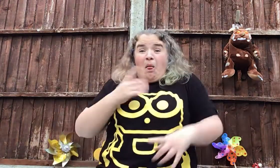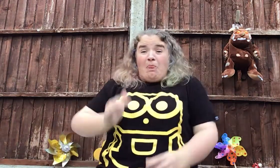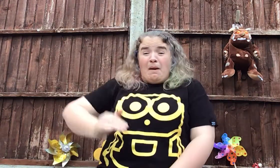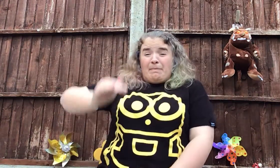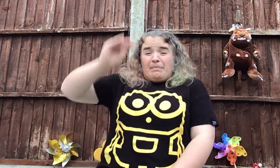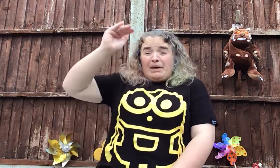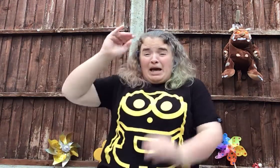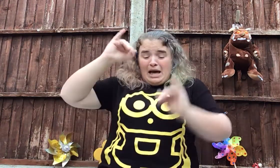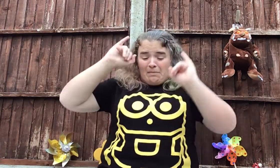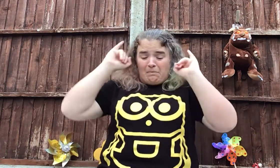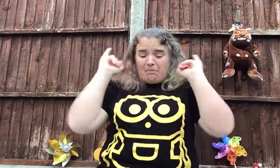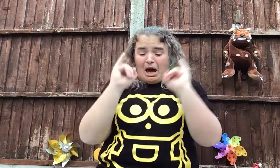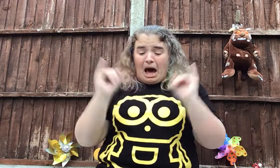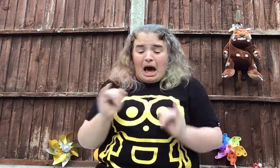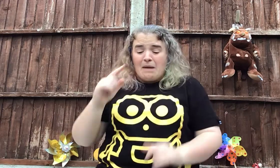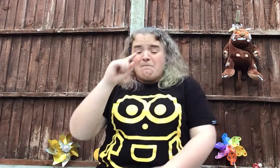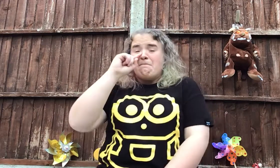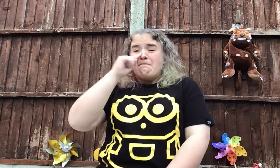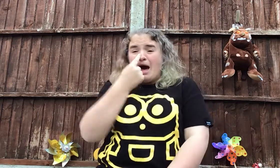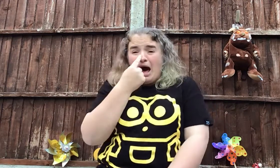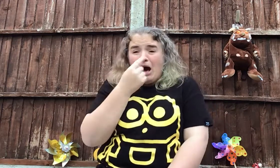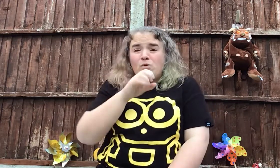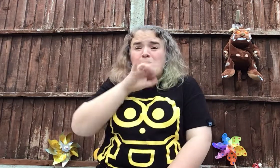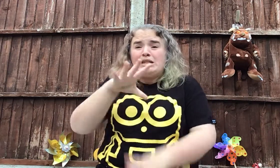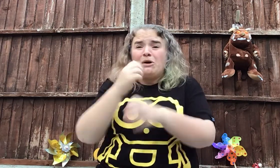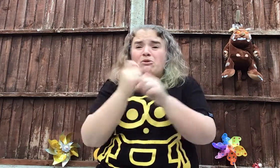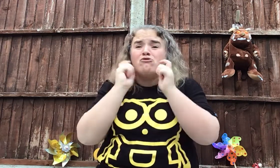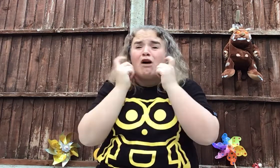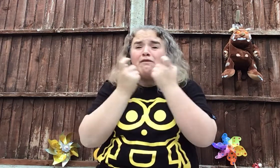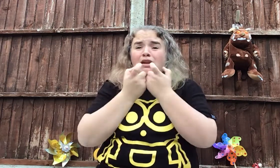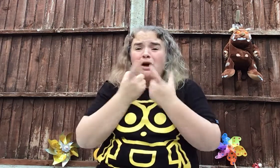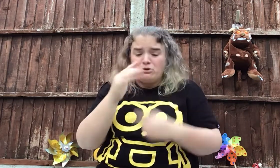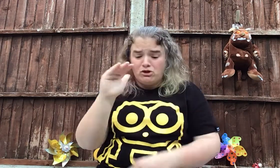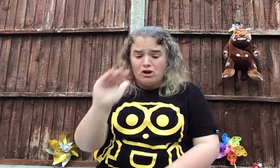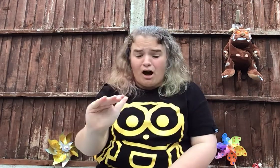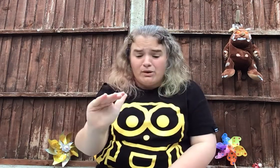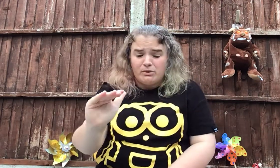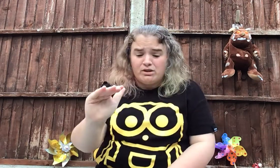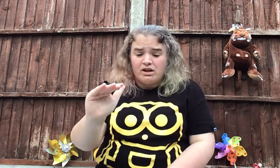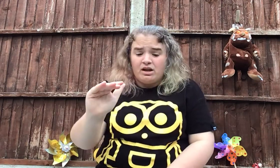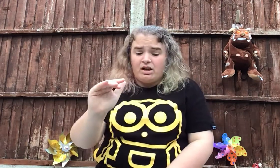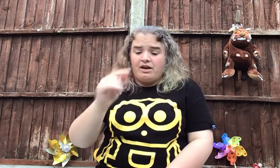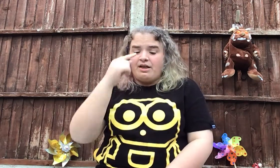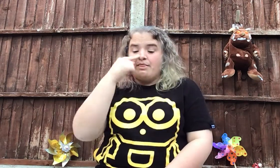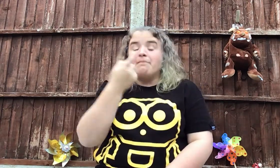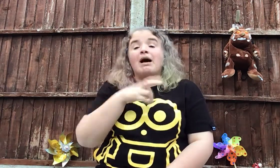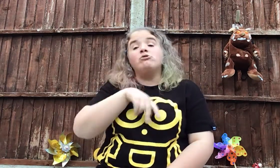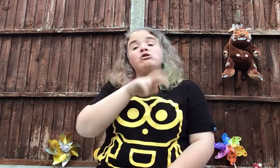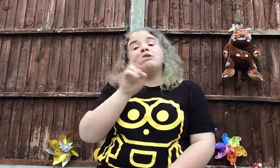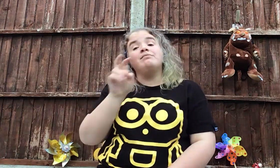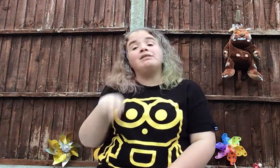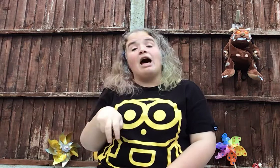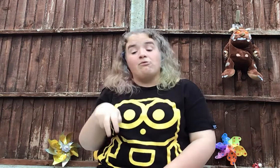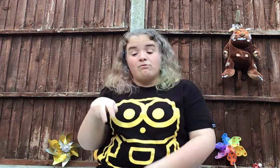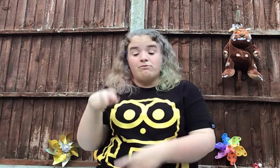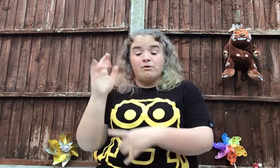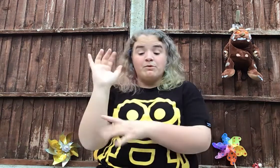The big bad mouse, yelled the Gruffalo's child. The mouse jumped down from the